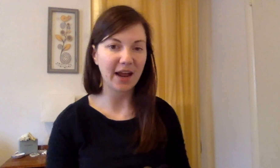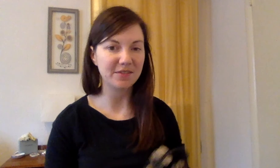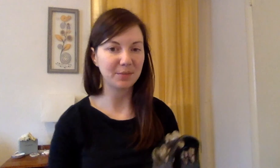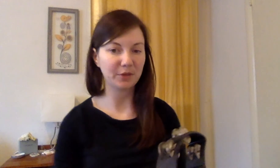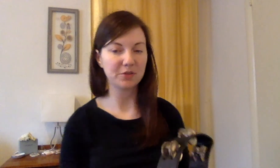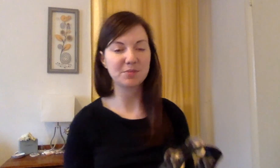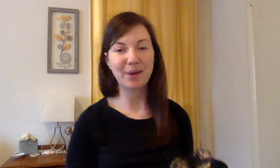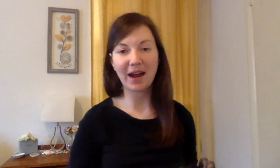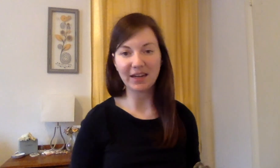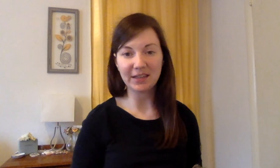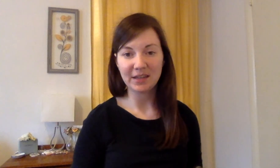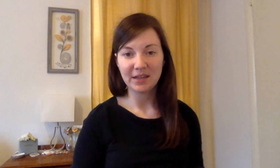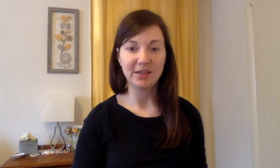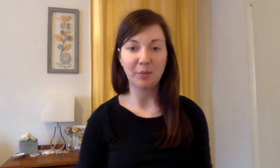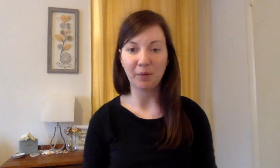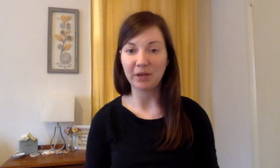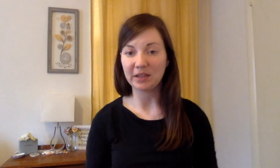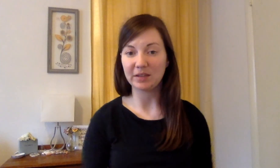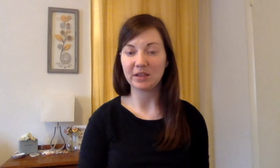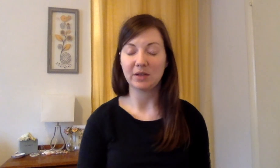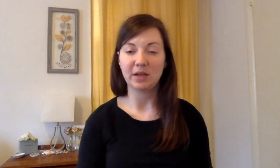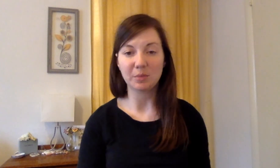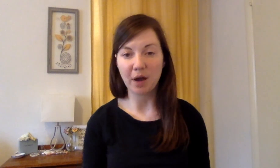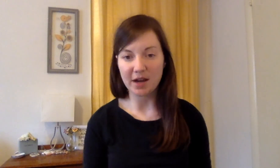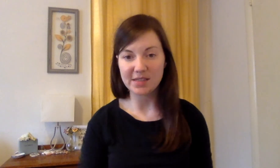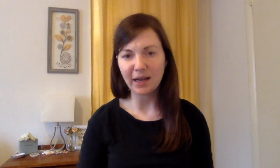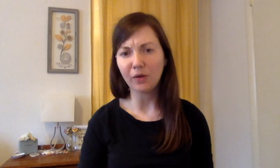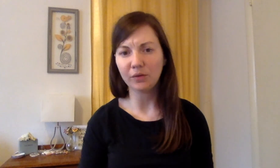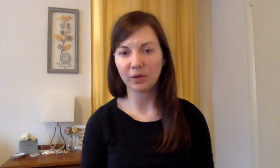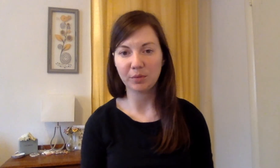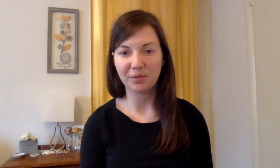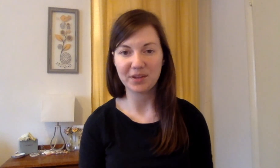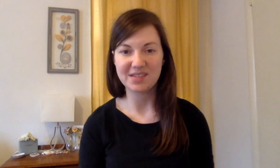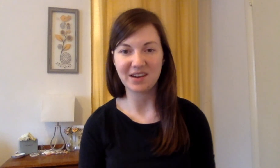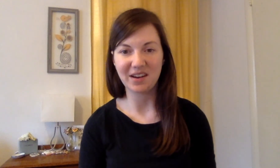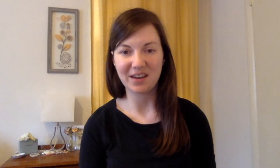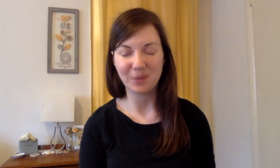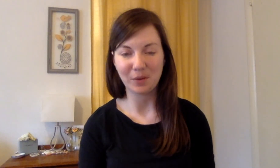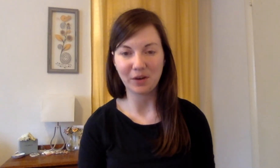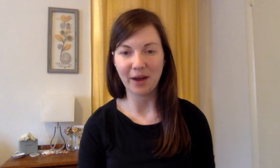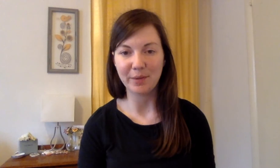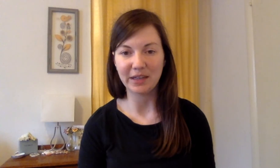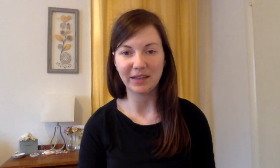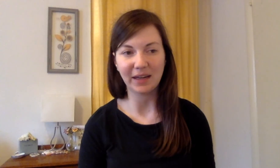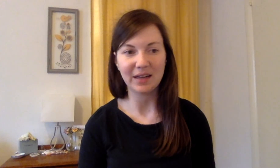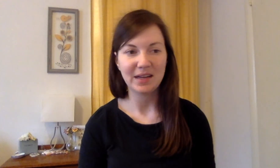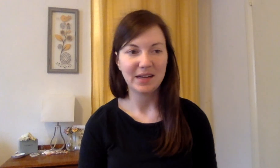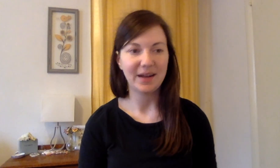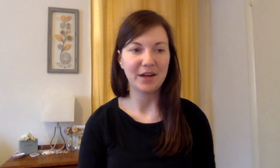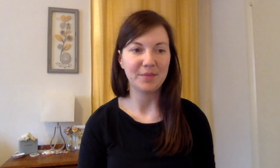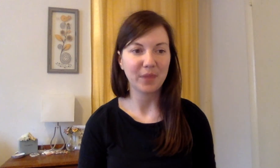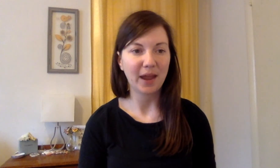some close by, you might want to either pause now or before the song if you want to grab anything. I would